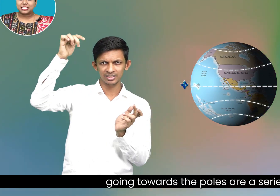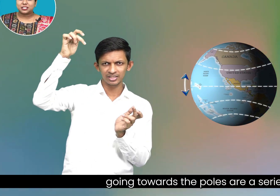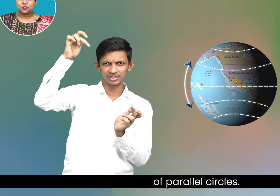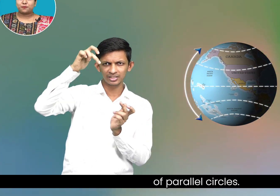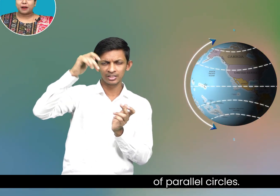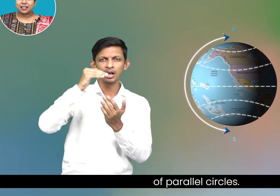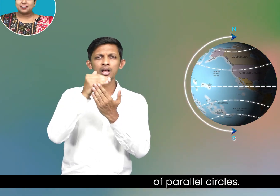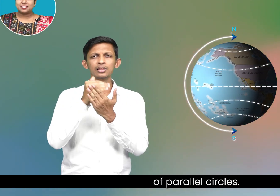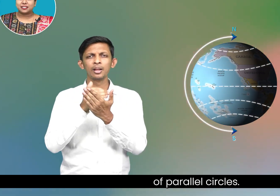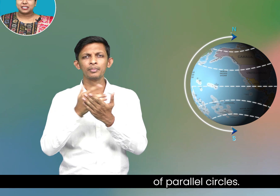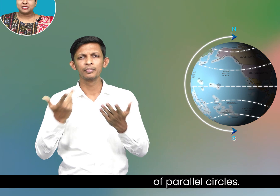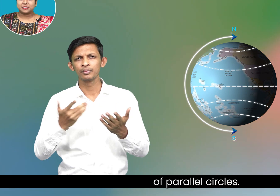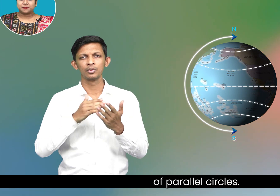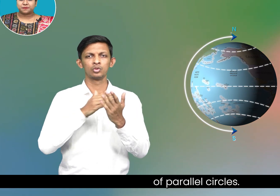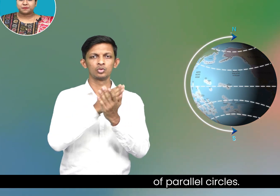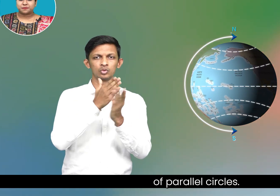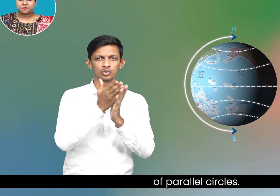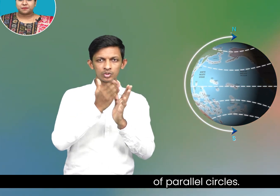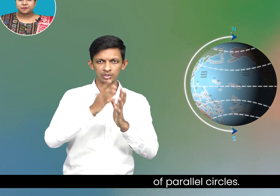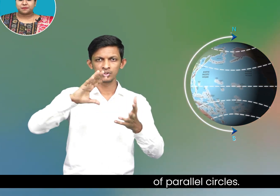a series of parallel circles.